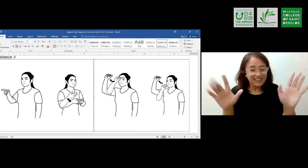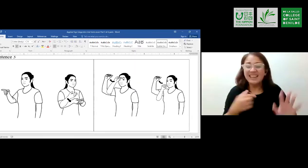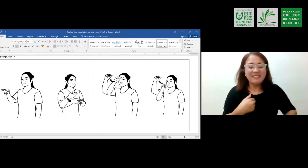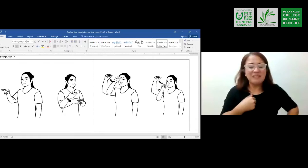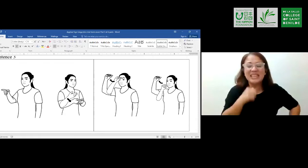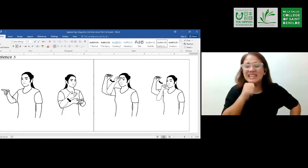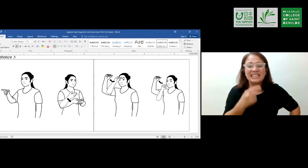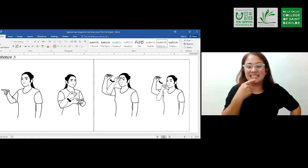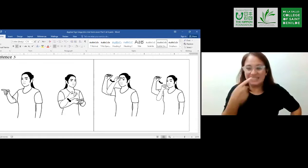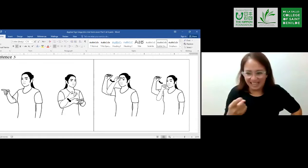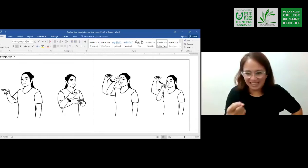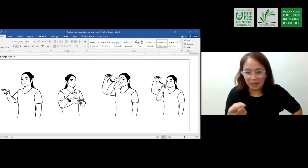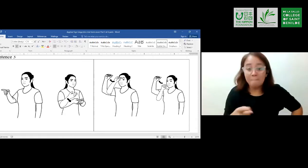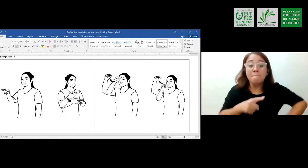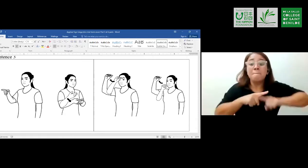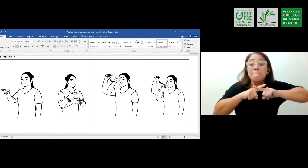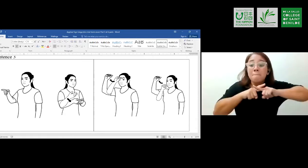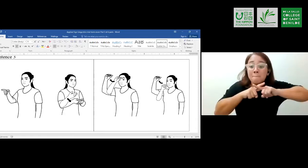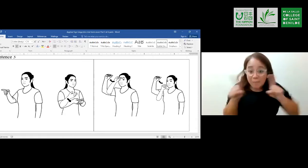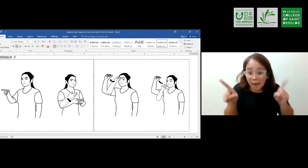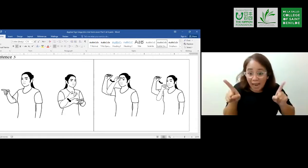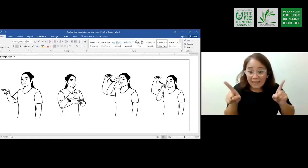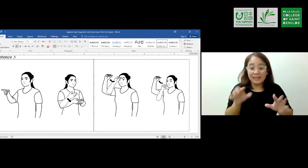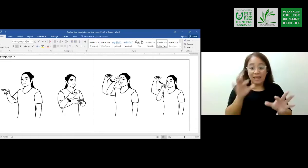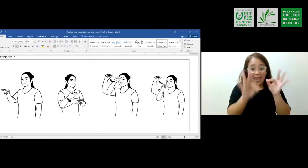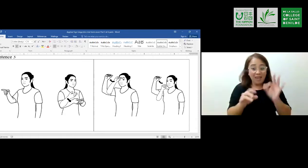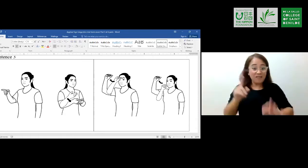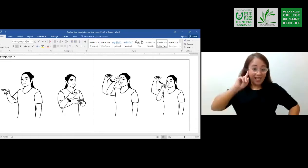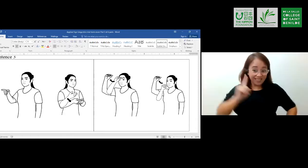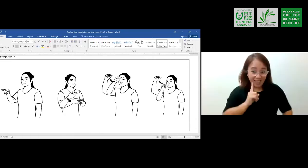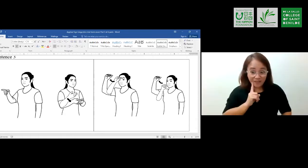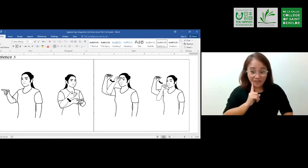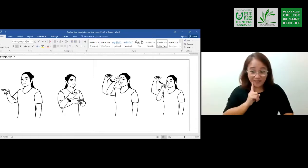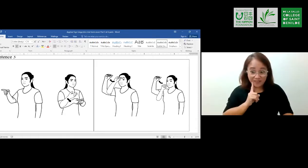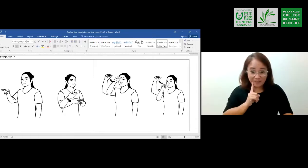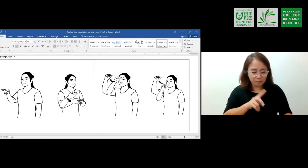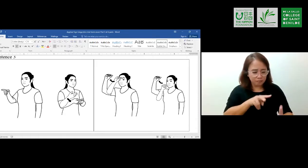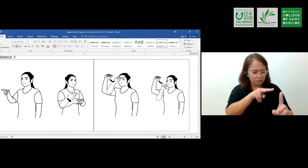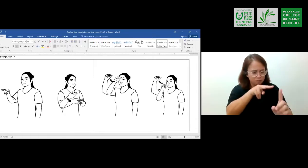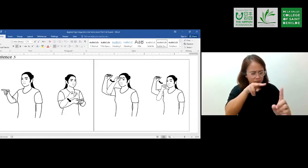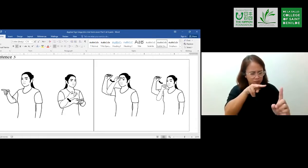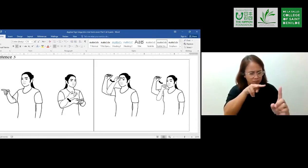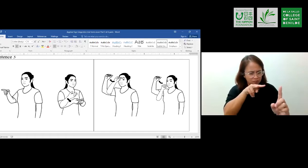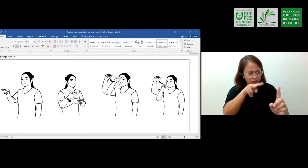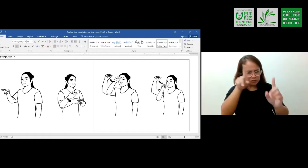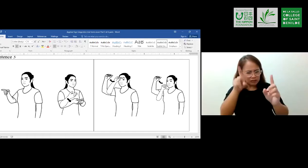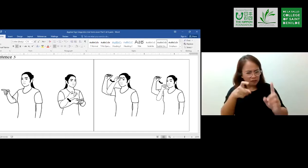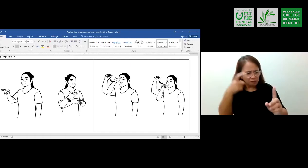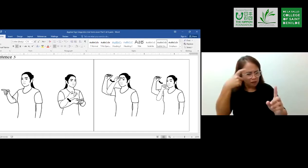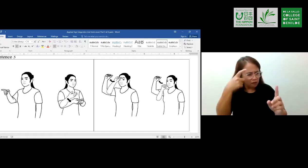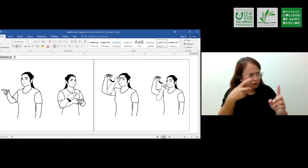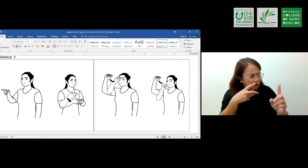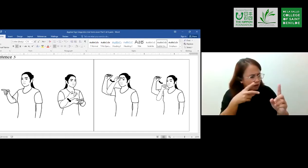But if deaf people taking this test could not see that expression,